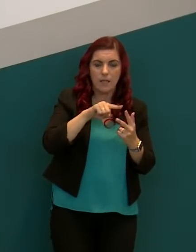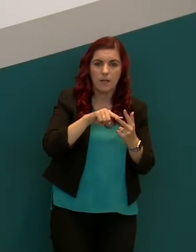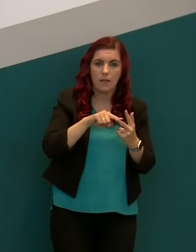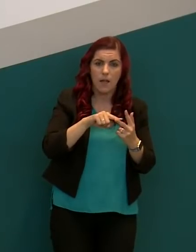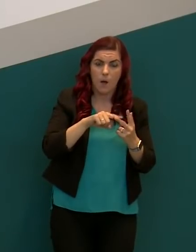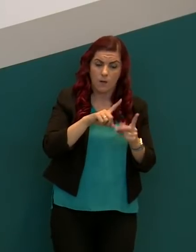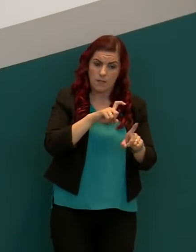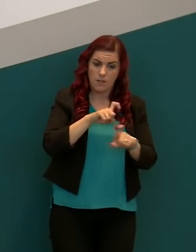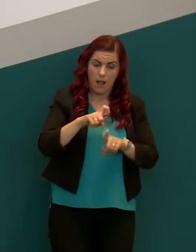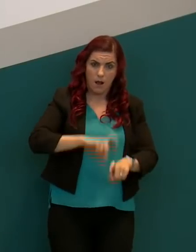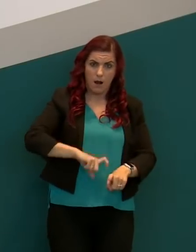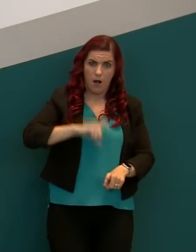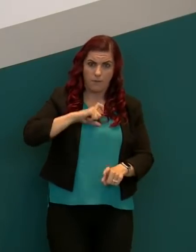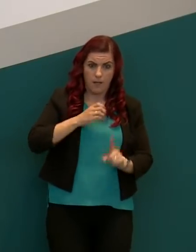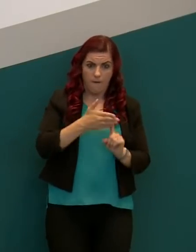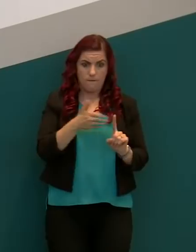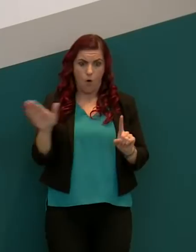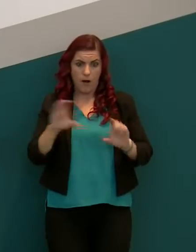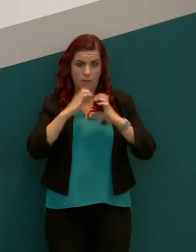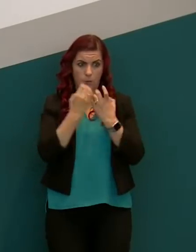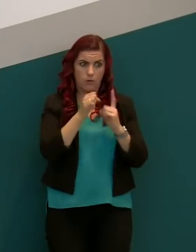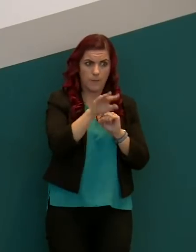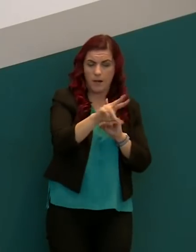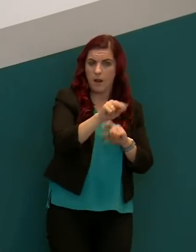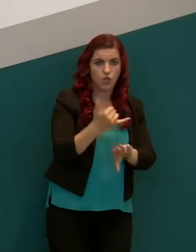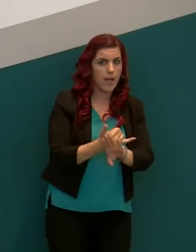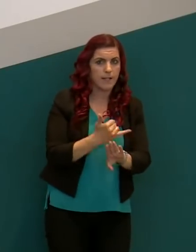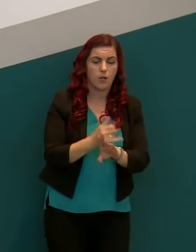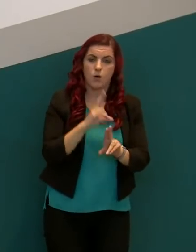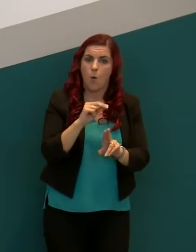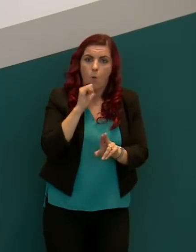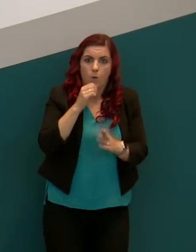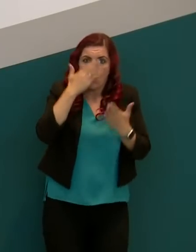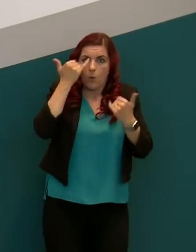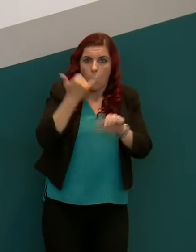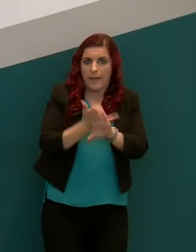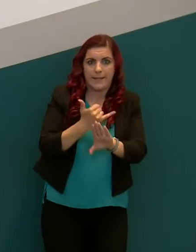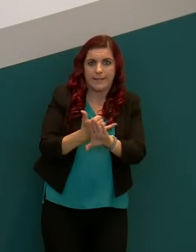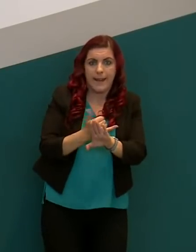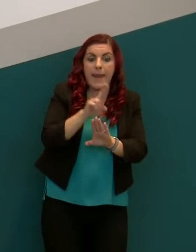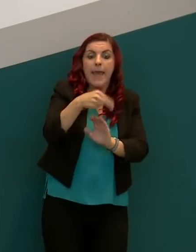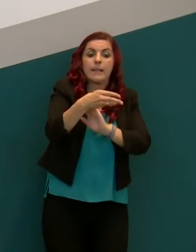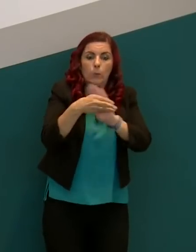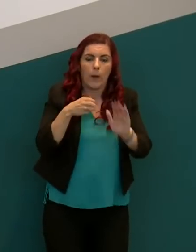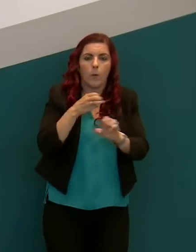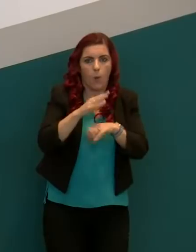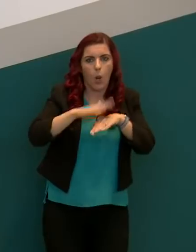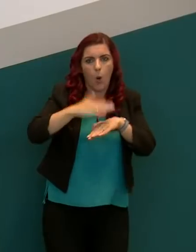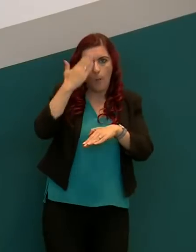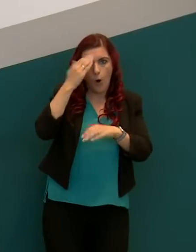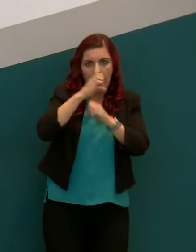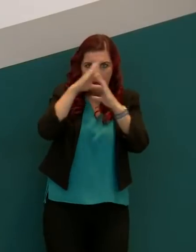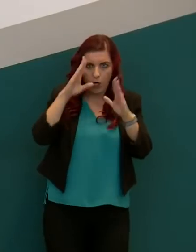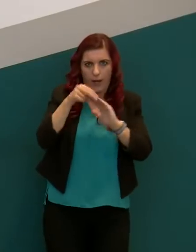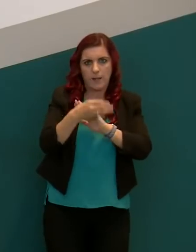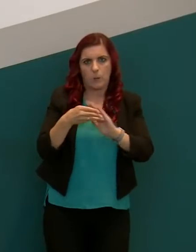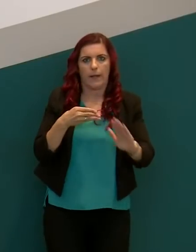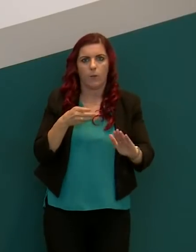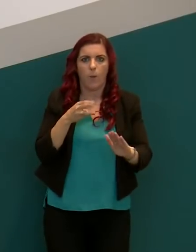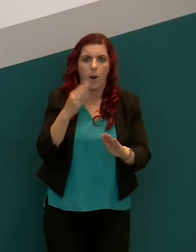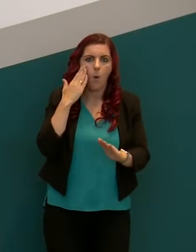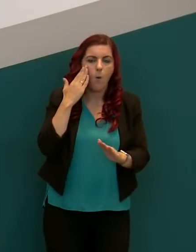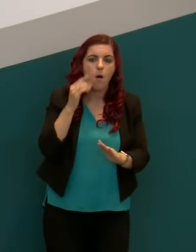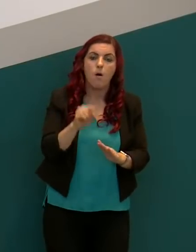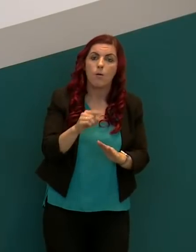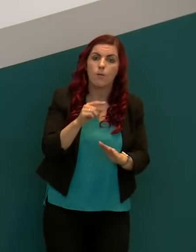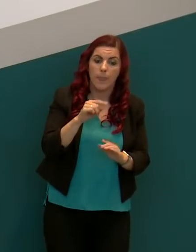completely confident that we've avoided community transmission. We simply won't know that until next week. And as I've said, over the